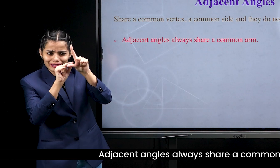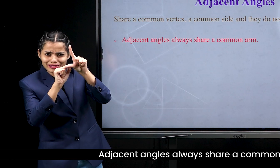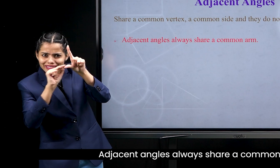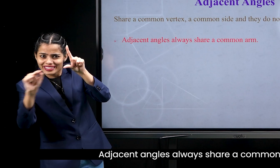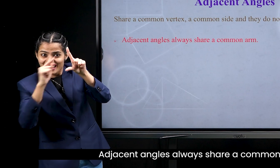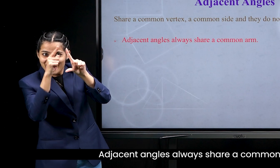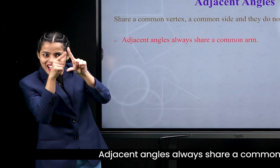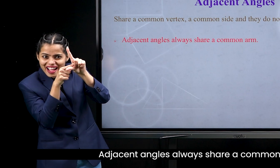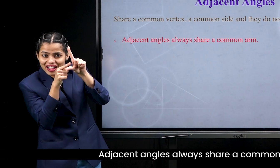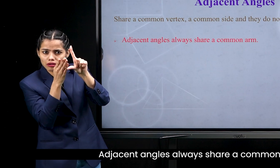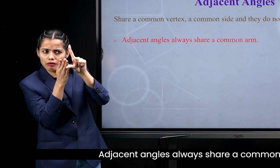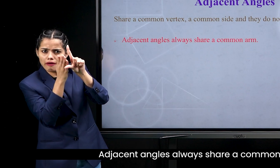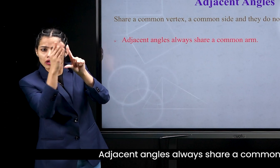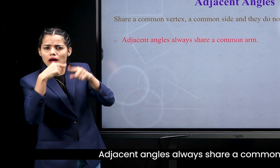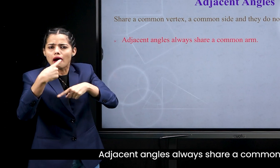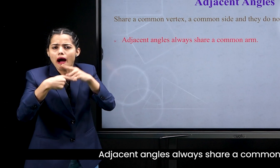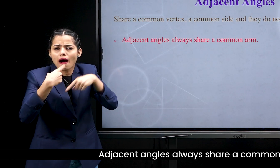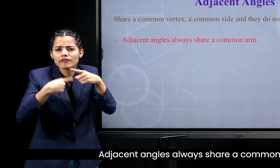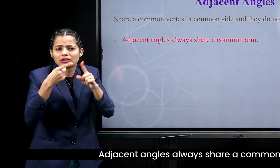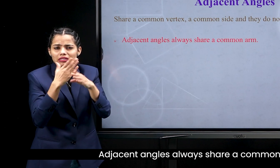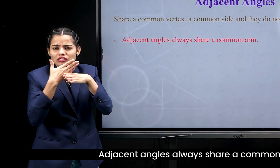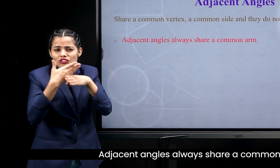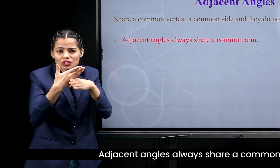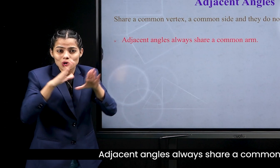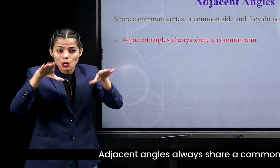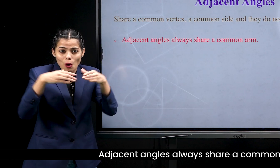Adjacent angles always share a common arm.